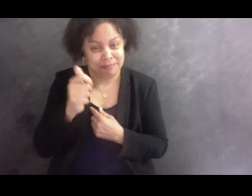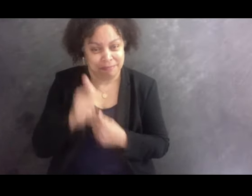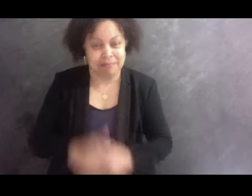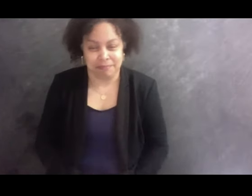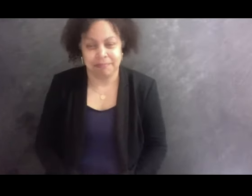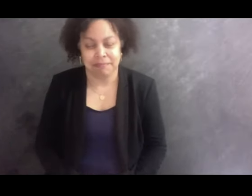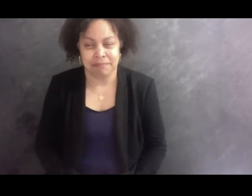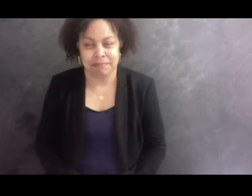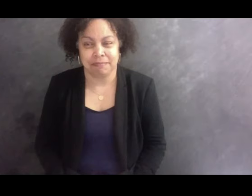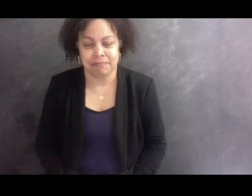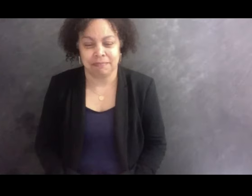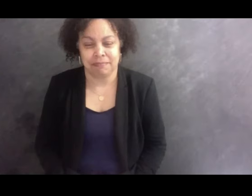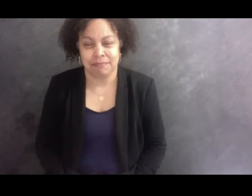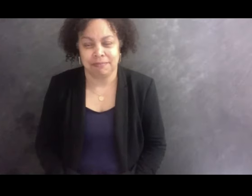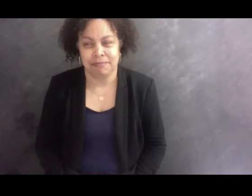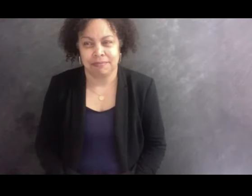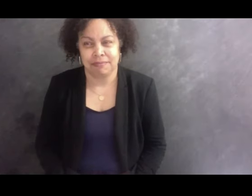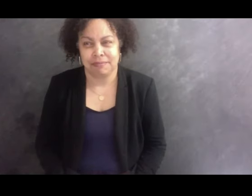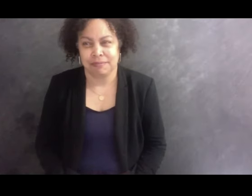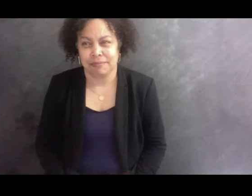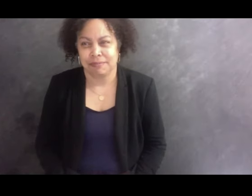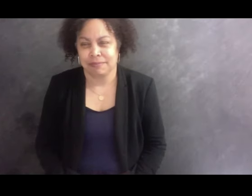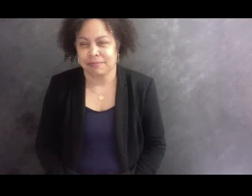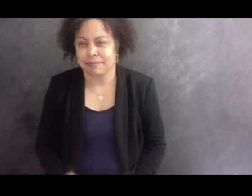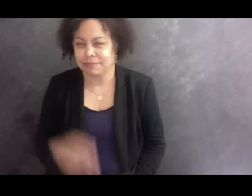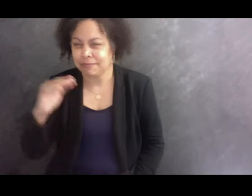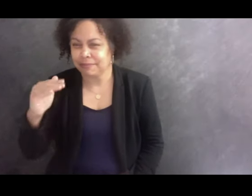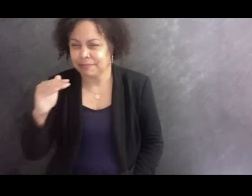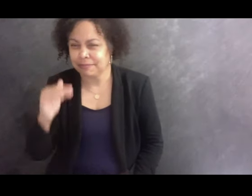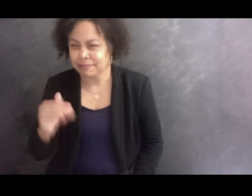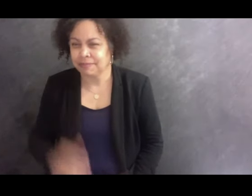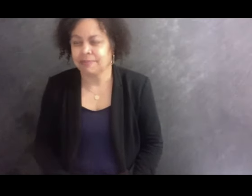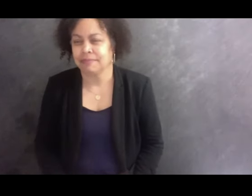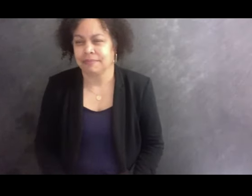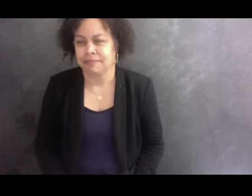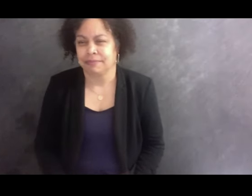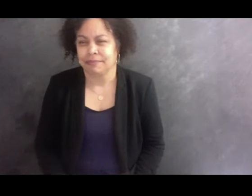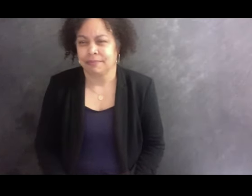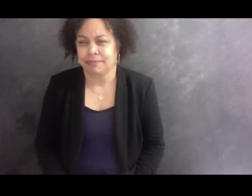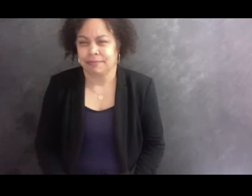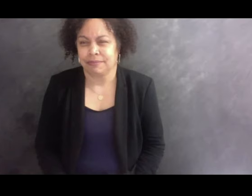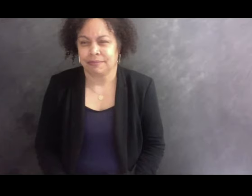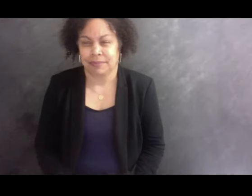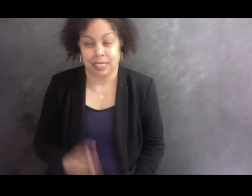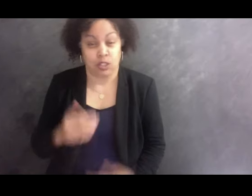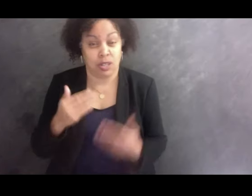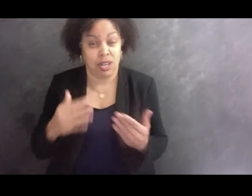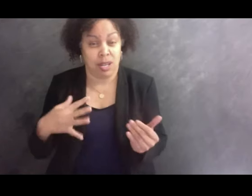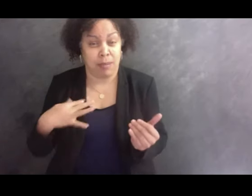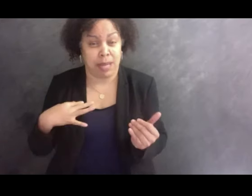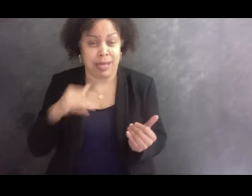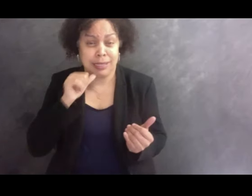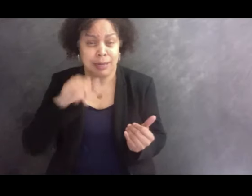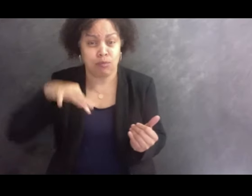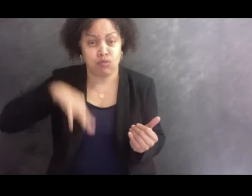artist. What category, I already answered that one. Should you apply as a nonprofit organization or a